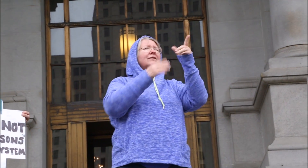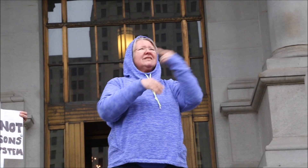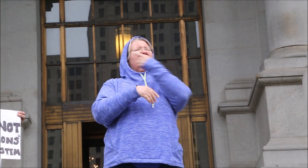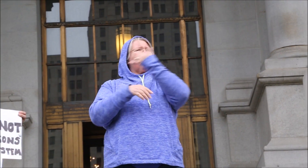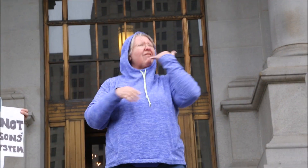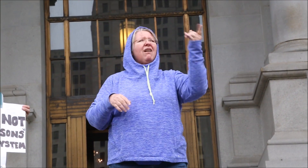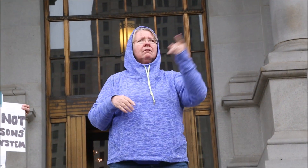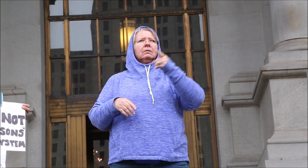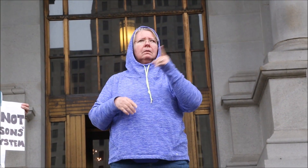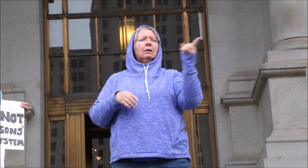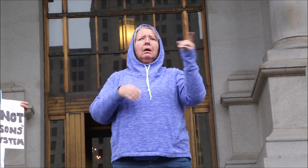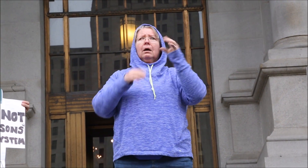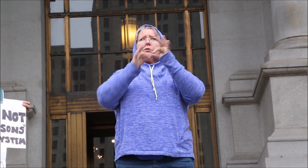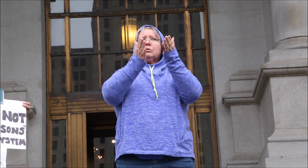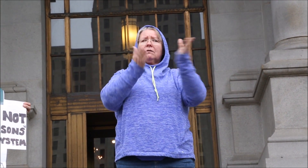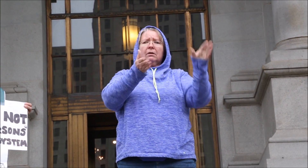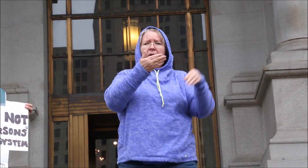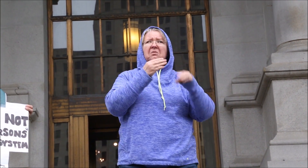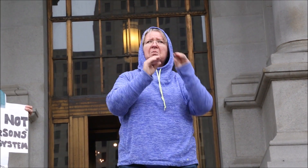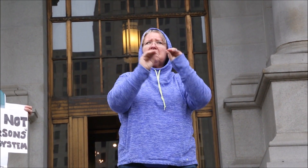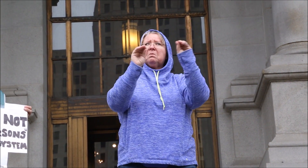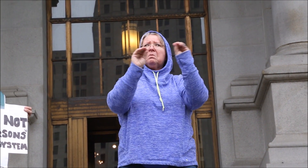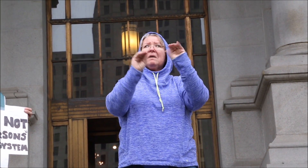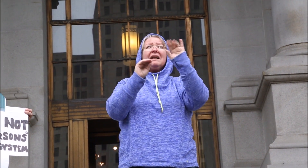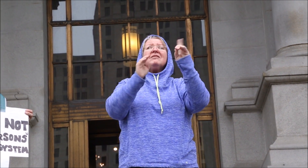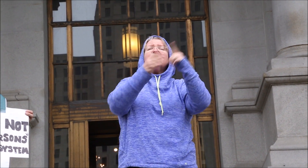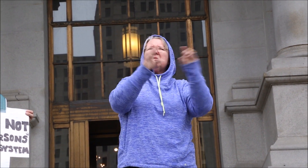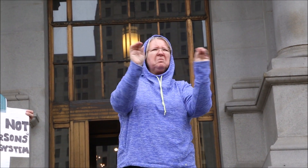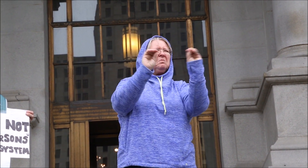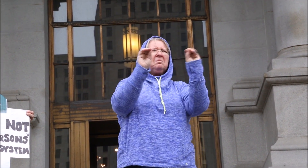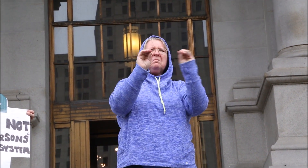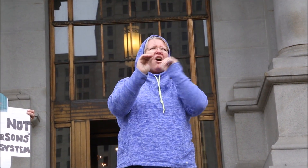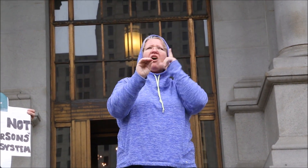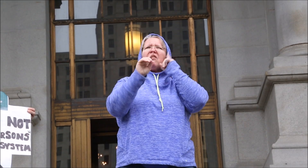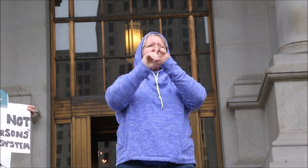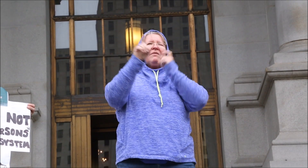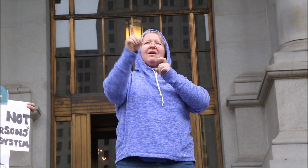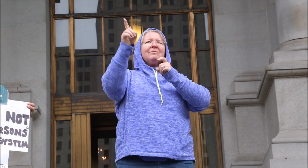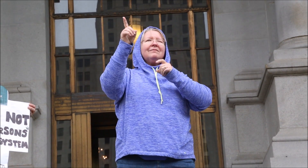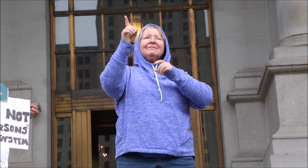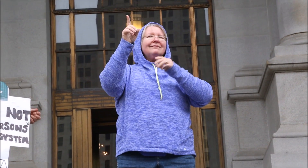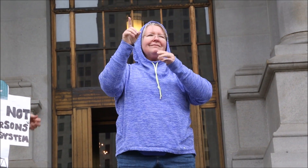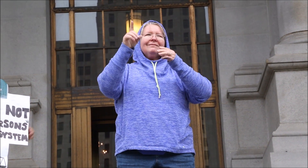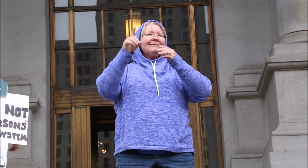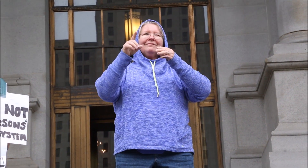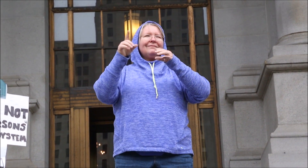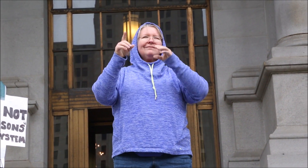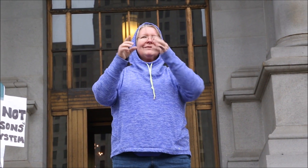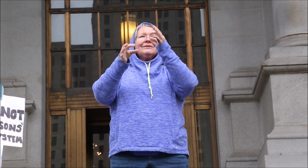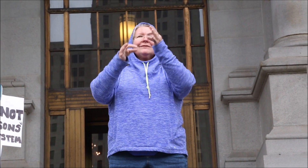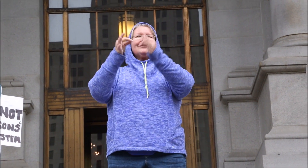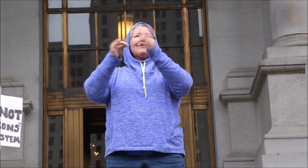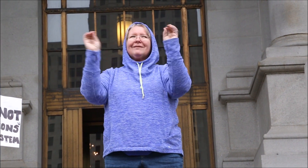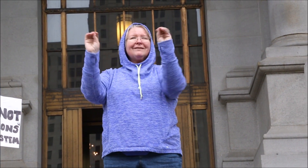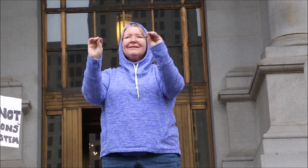I got a jury summons. And on the back of the paper, it said, if I need assistance, there's a number to call. So I called